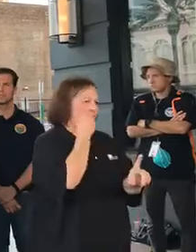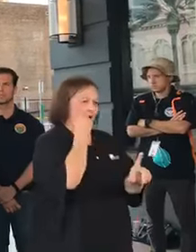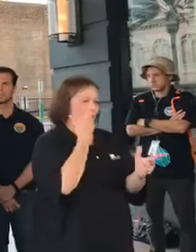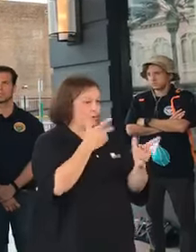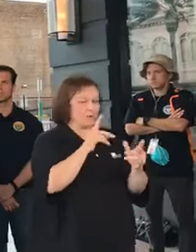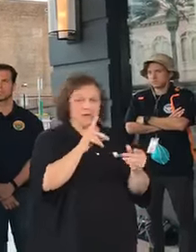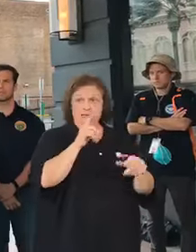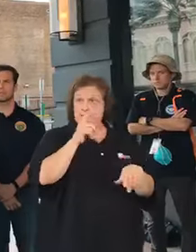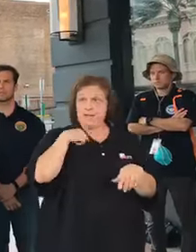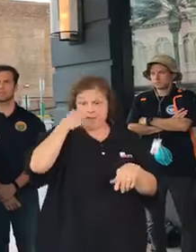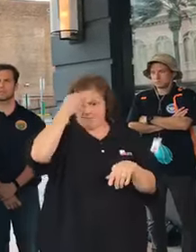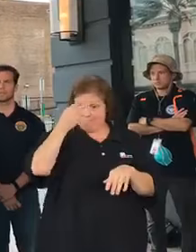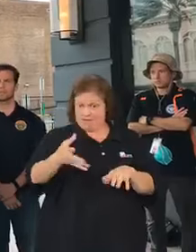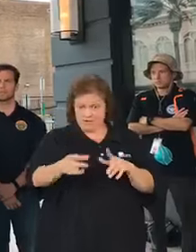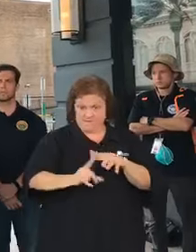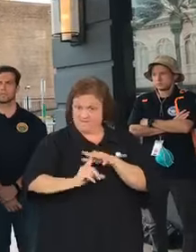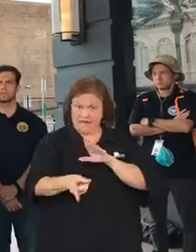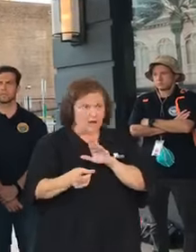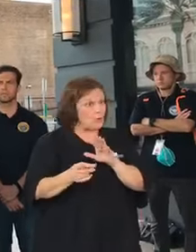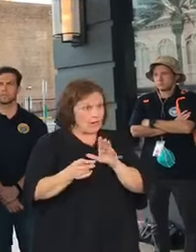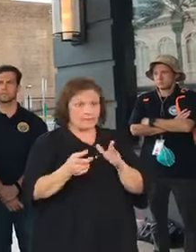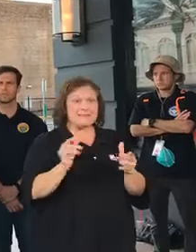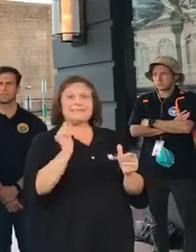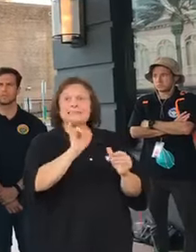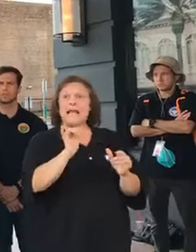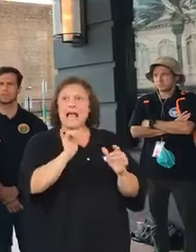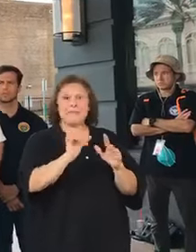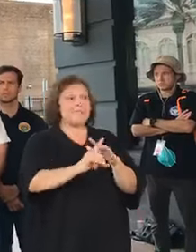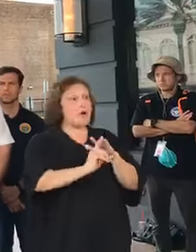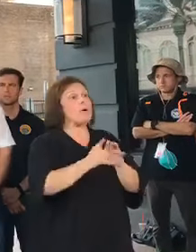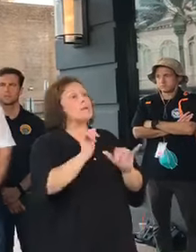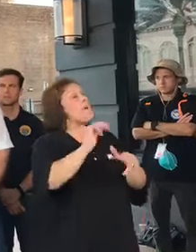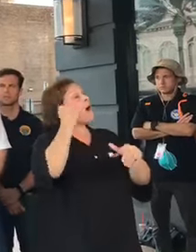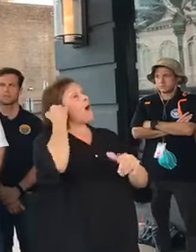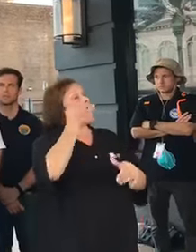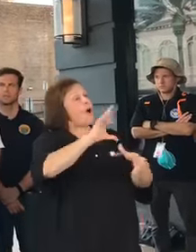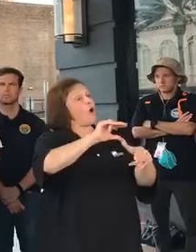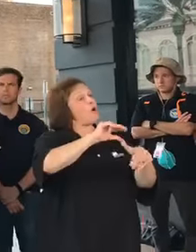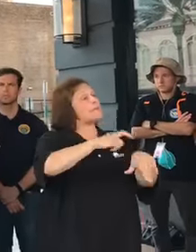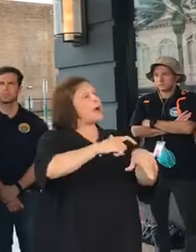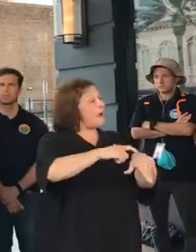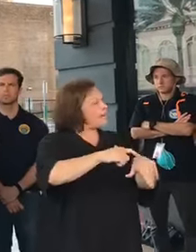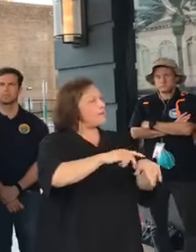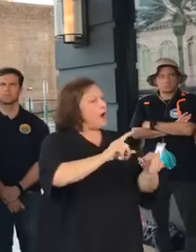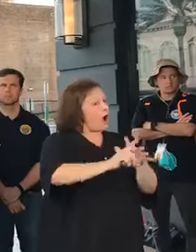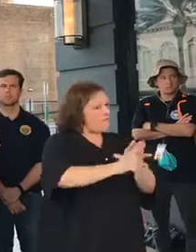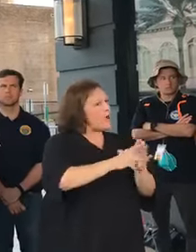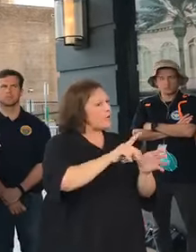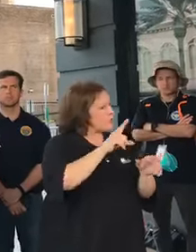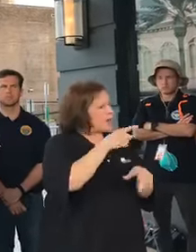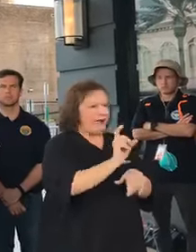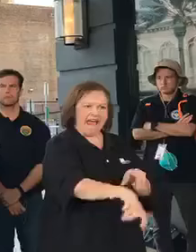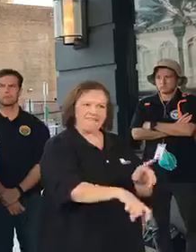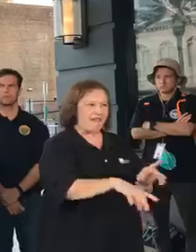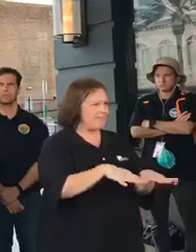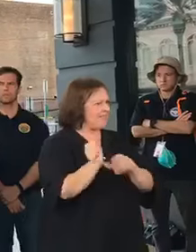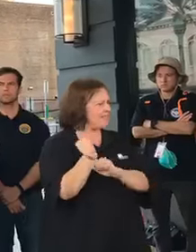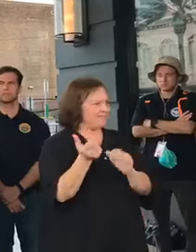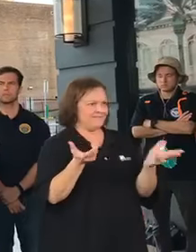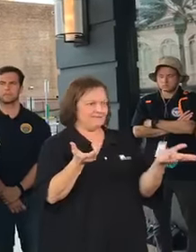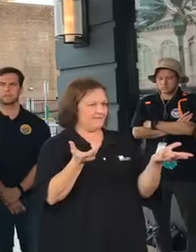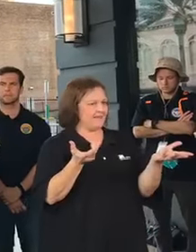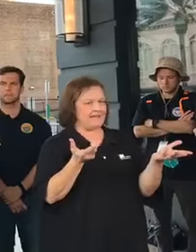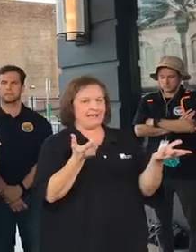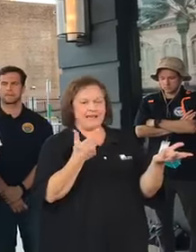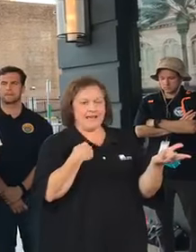evacuate. Wish we could get that message to people in hurricane season more. We say evacuate, we mean get out. And so I do not in any